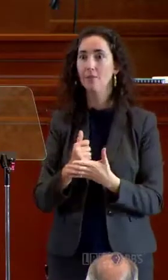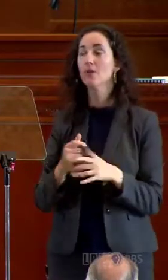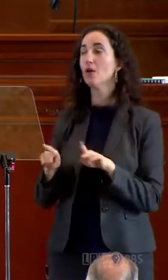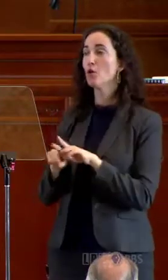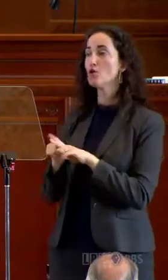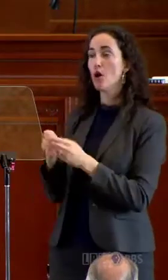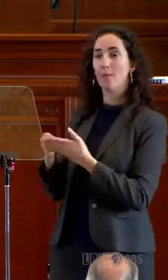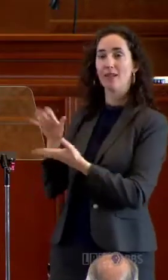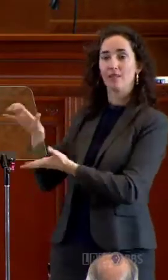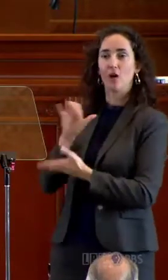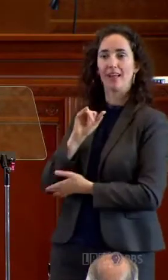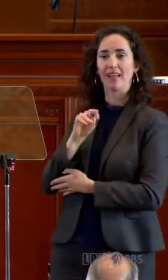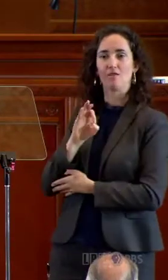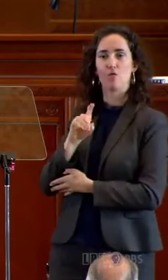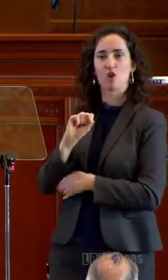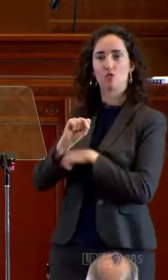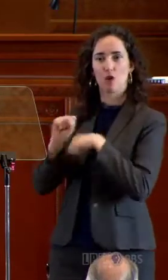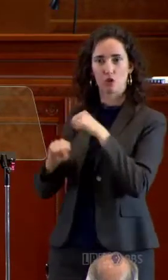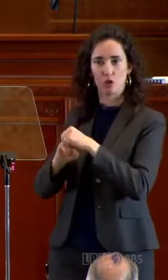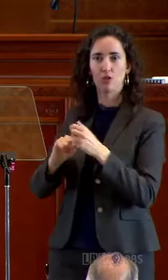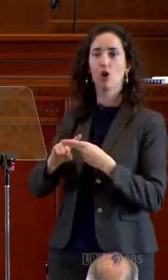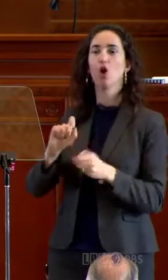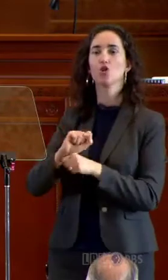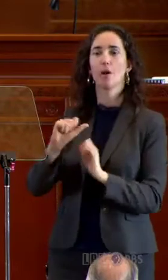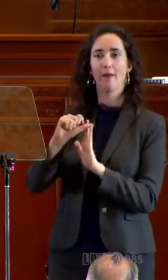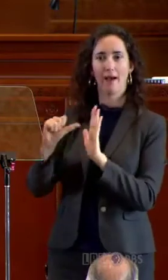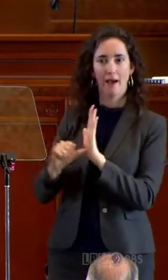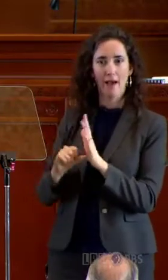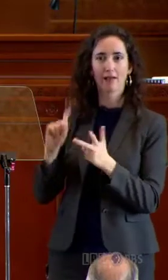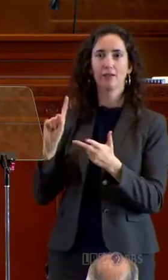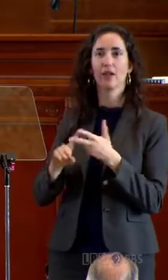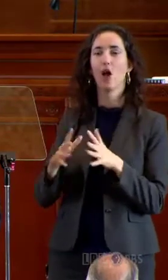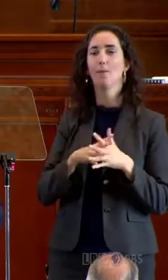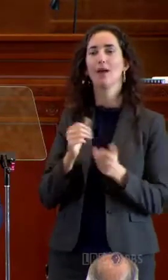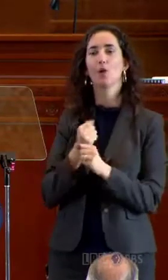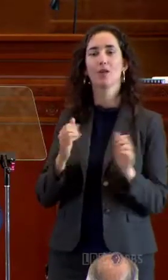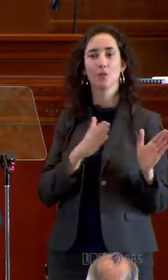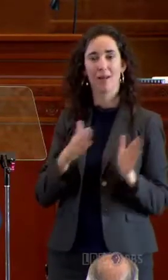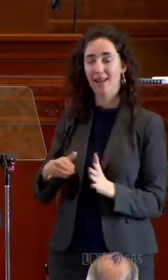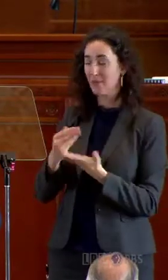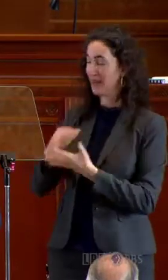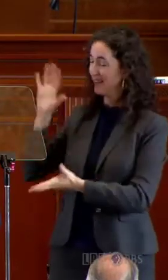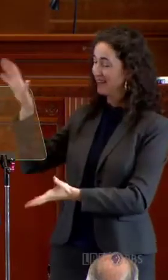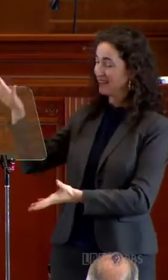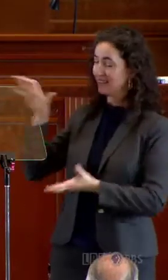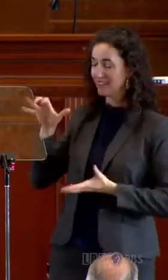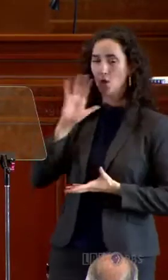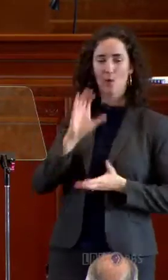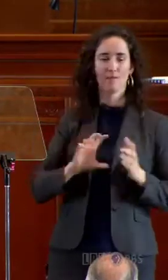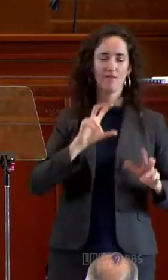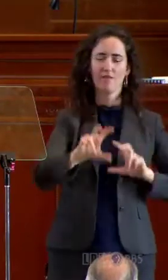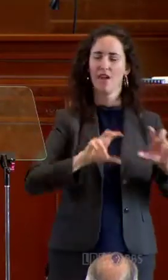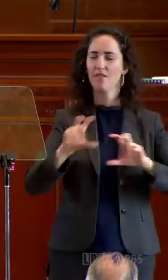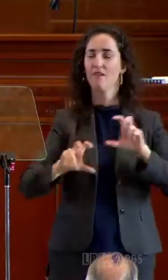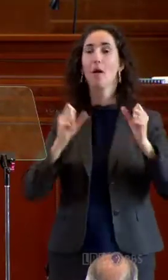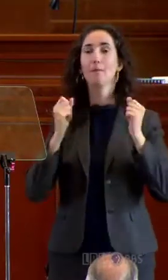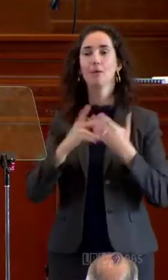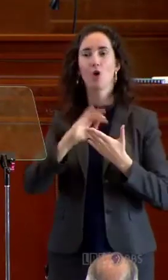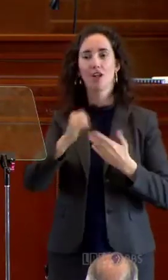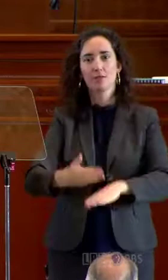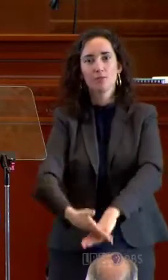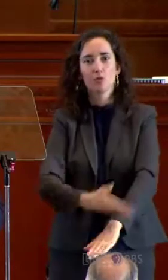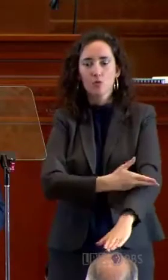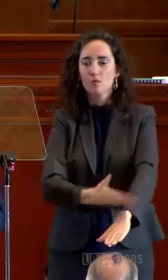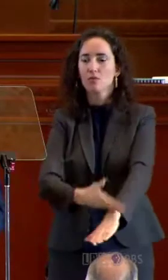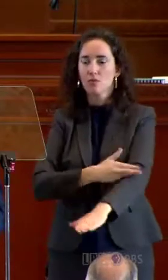Act, the American Rescue Plan, and our normal capital outlay program, we will make meaningful progress on mega projects and